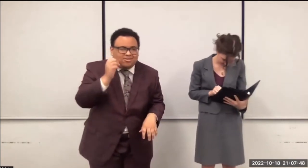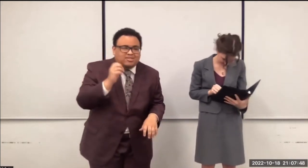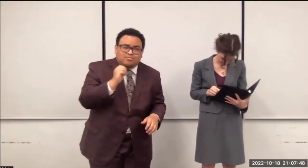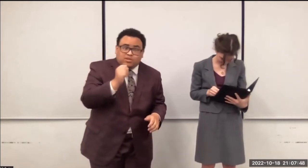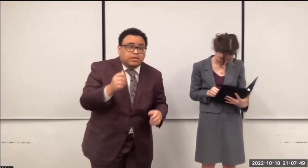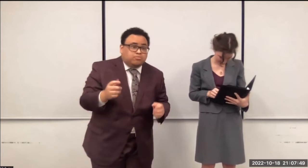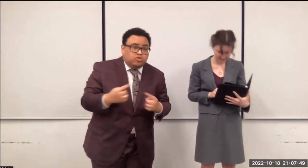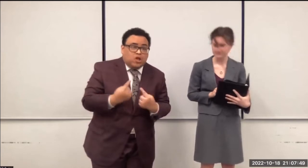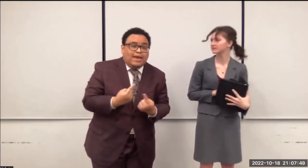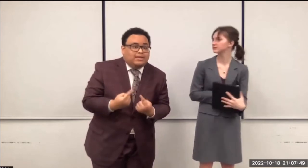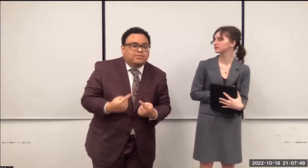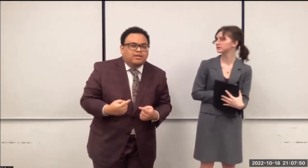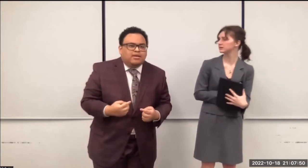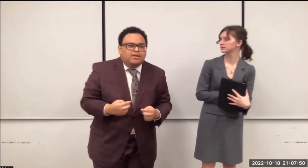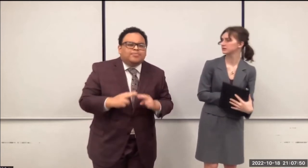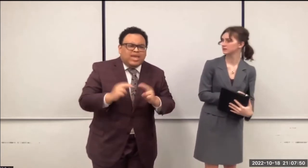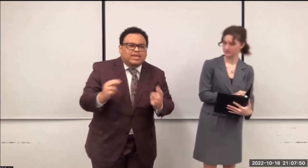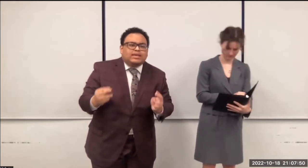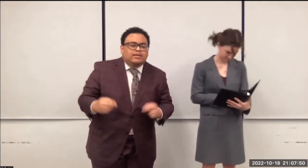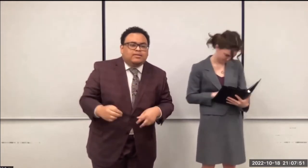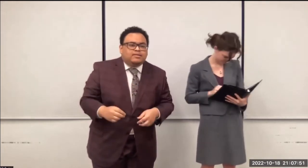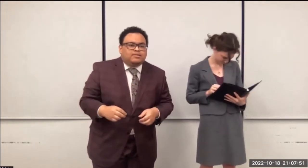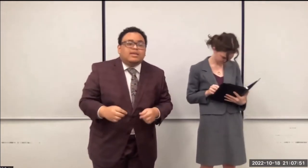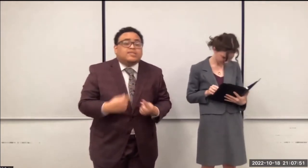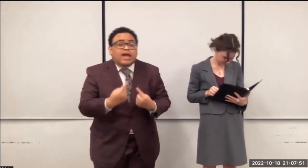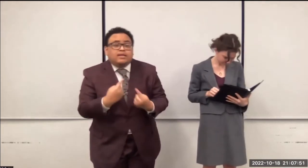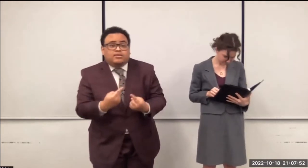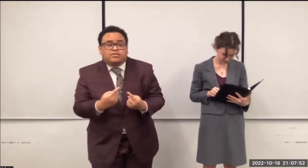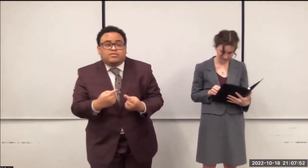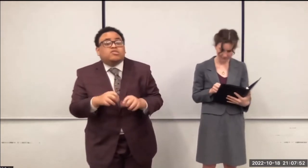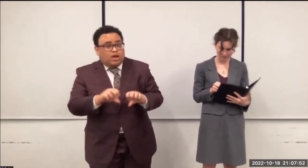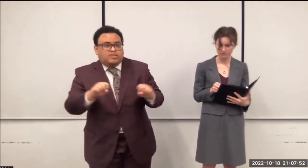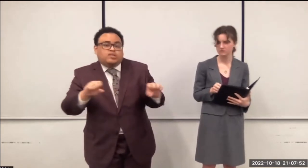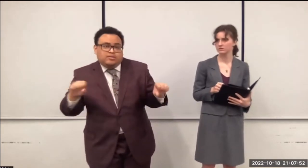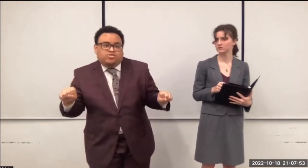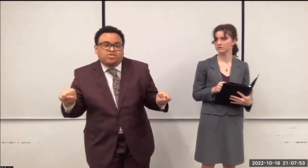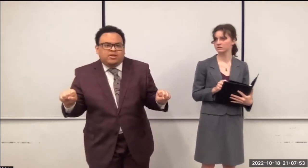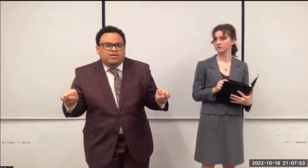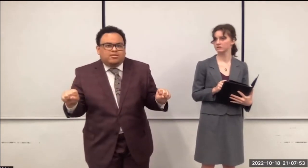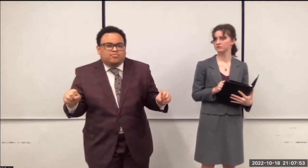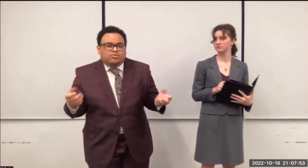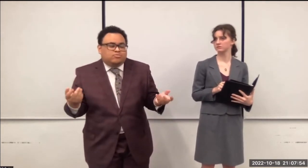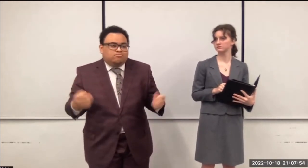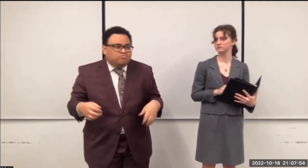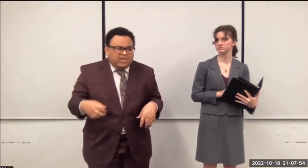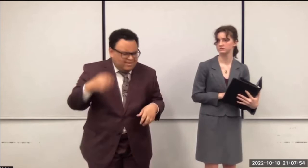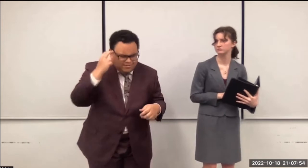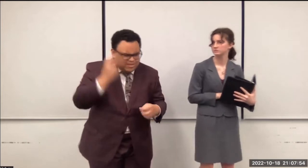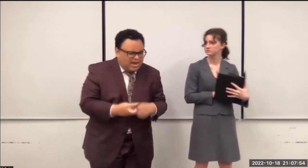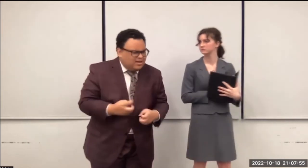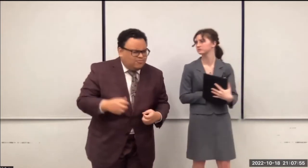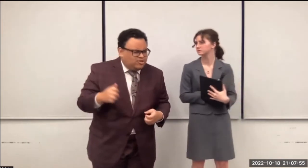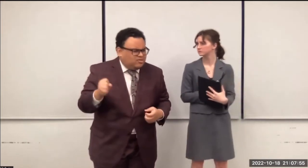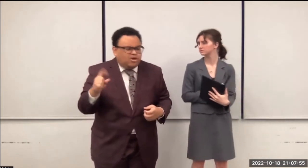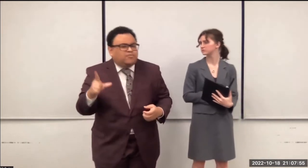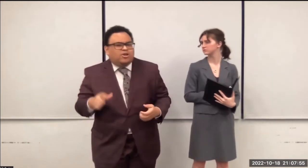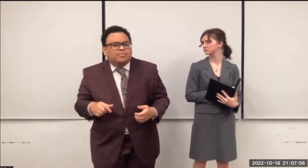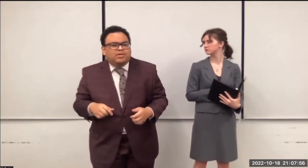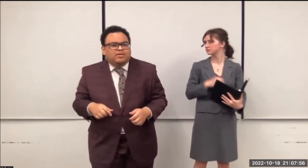Curtis didn't sign bacon. He signed sausage, but even that was hard for him.